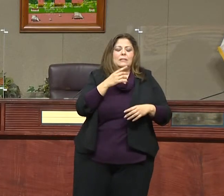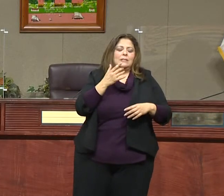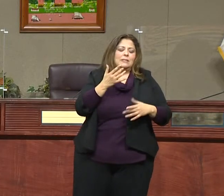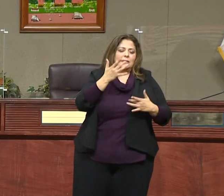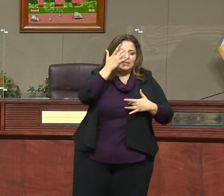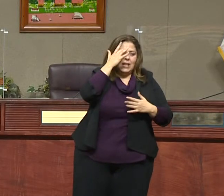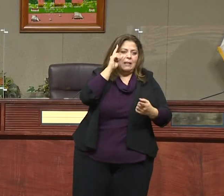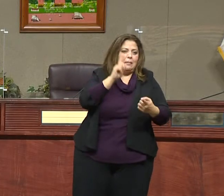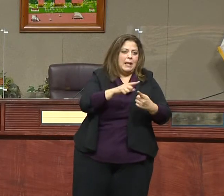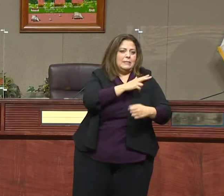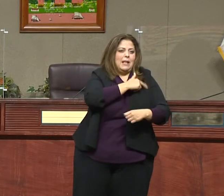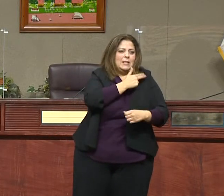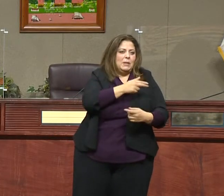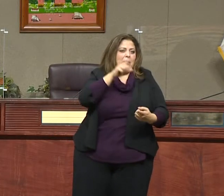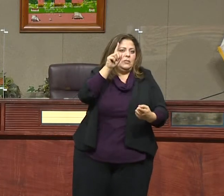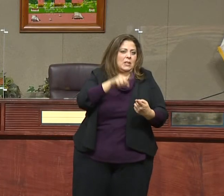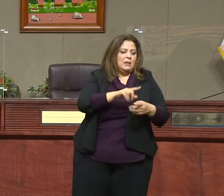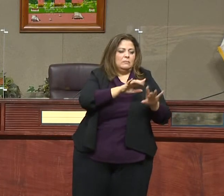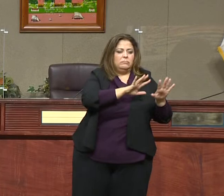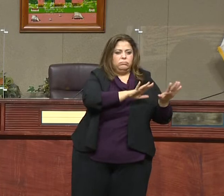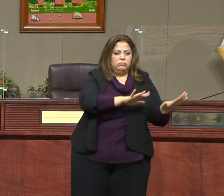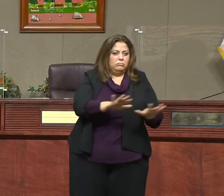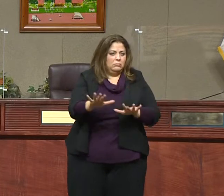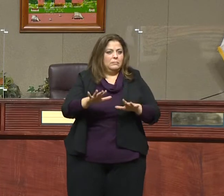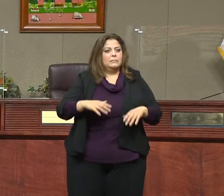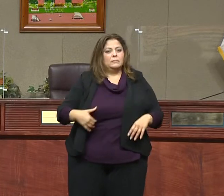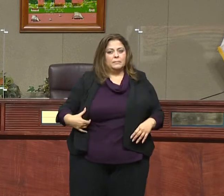outcomes, hospitalizations and deaths.